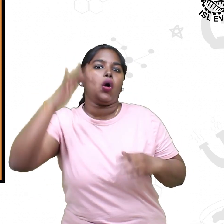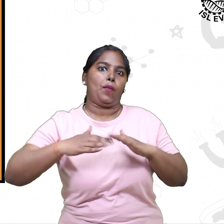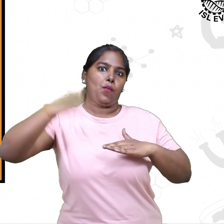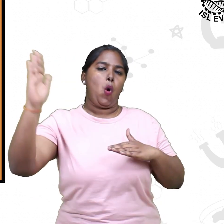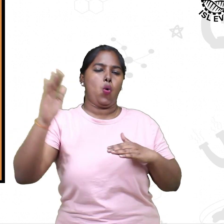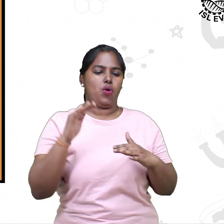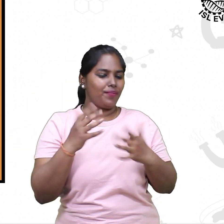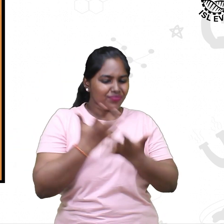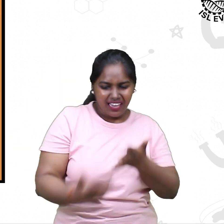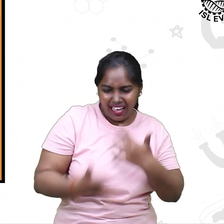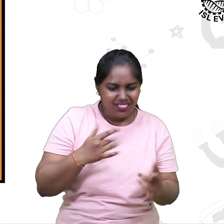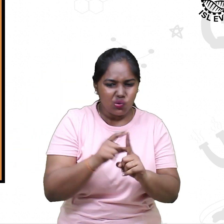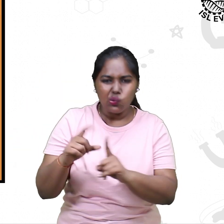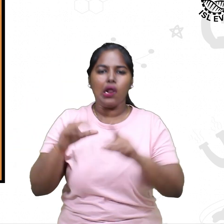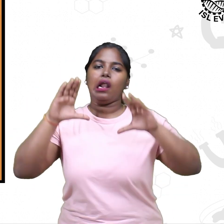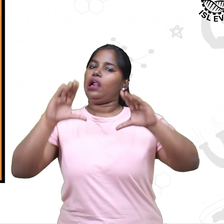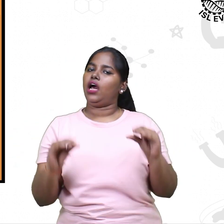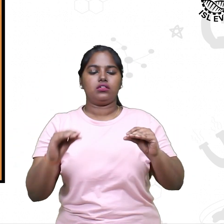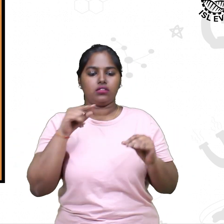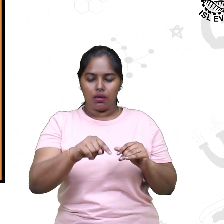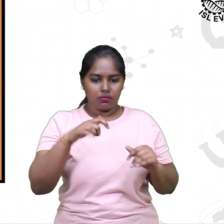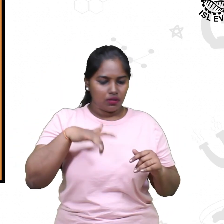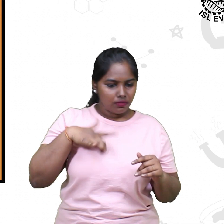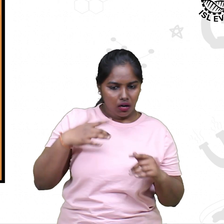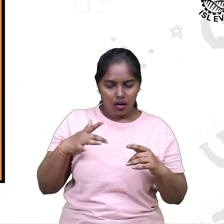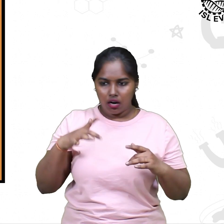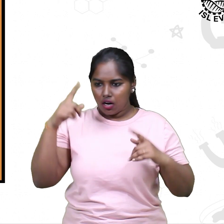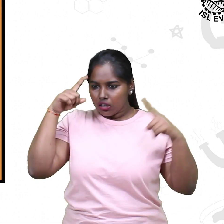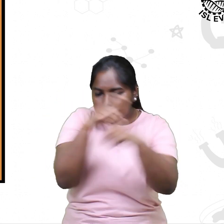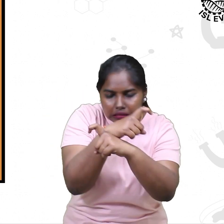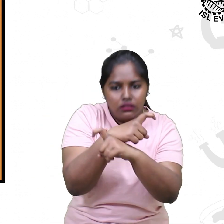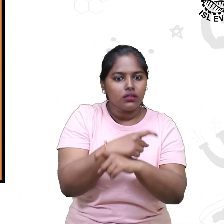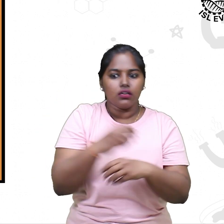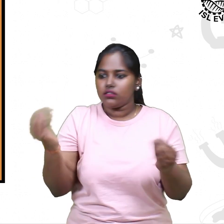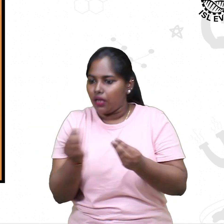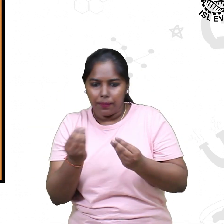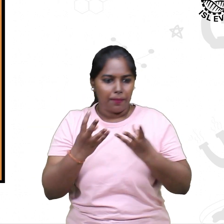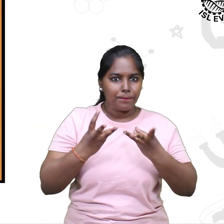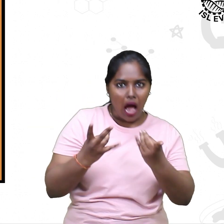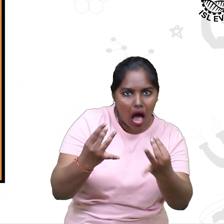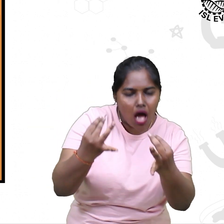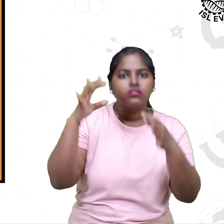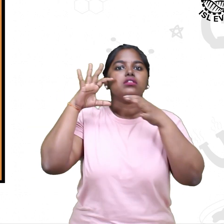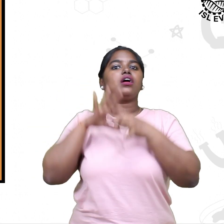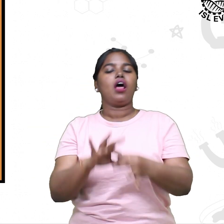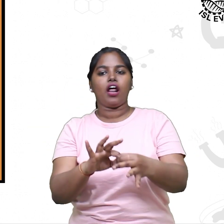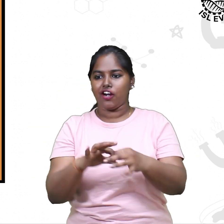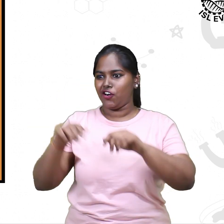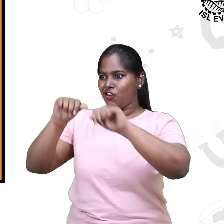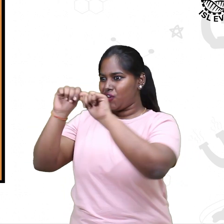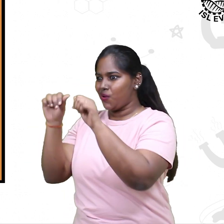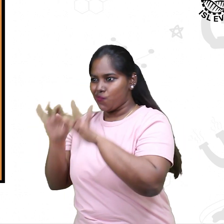much experimental physics. And in those days, I was looking at complex systems and looking at a lot of mathematical and,